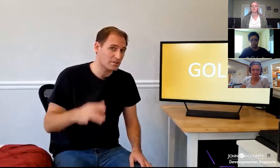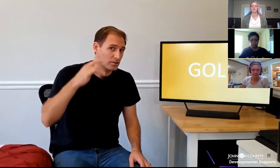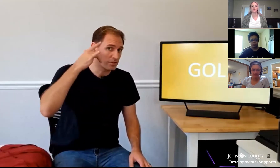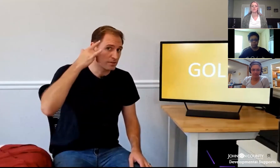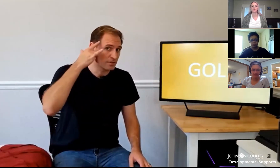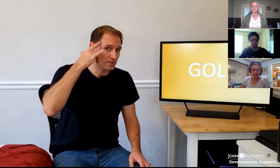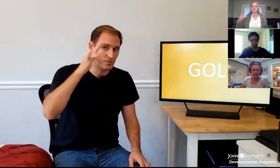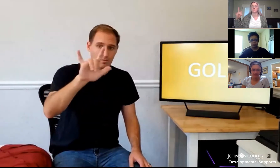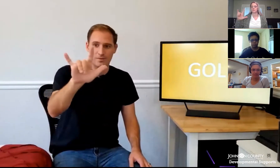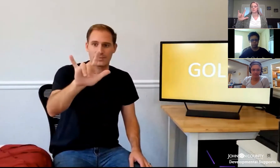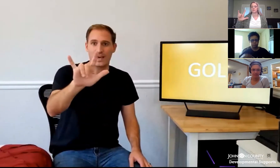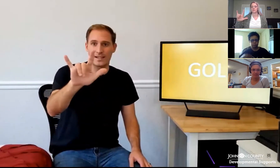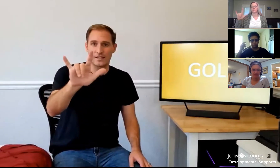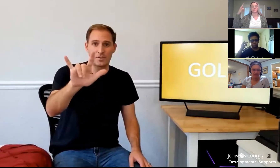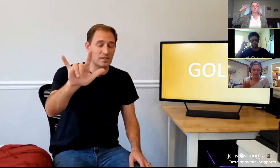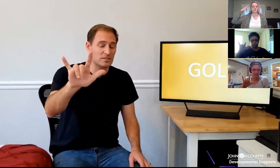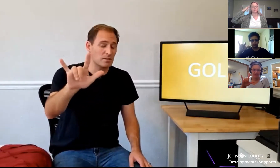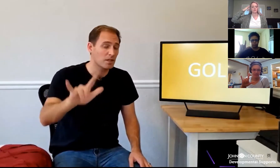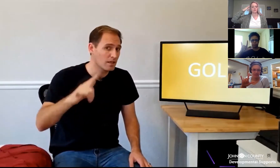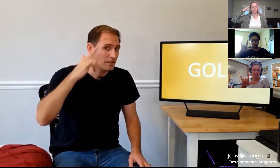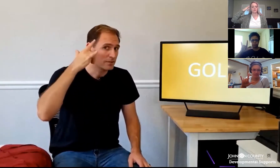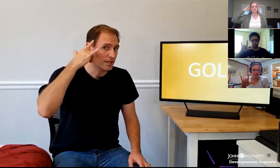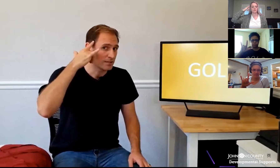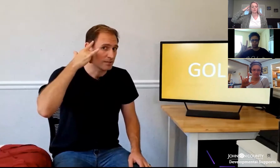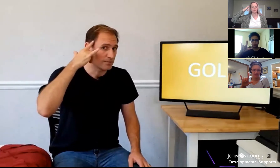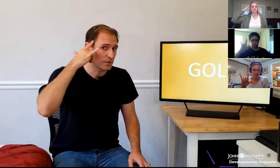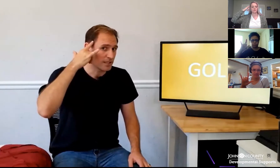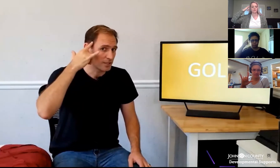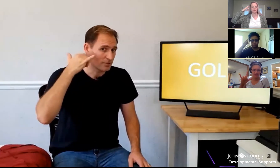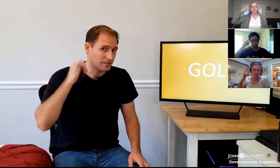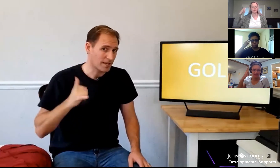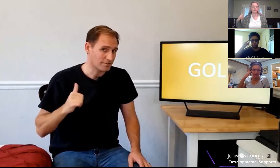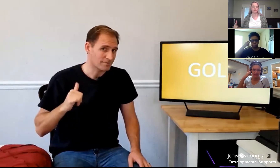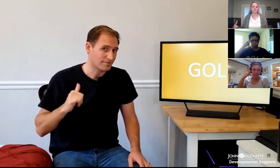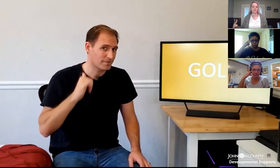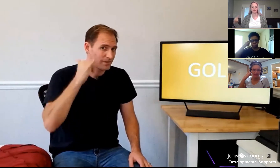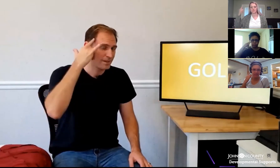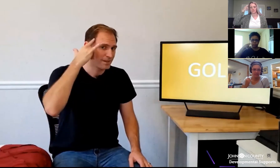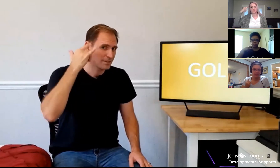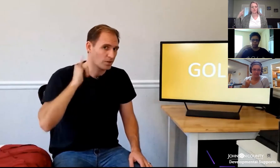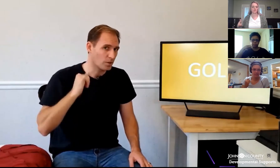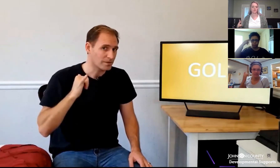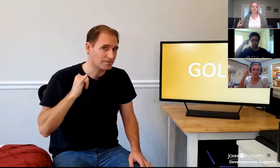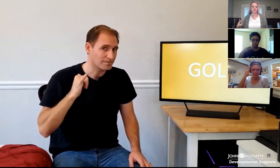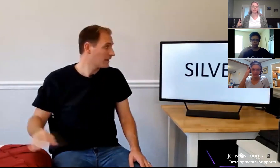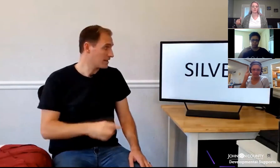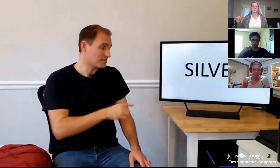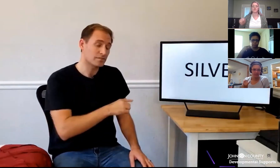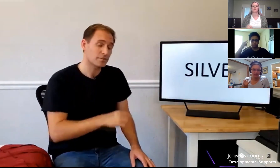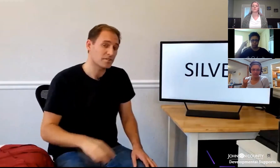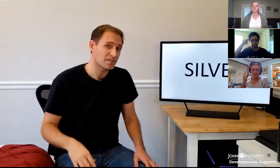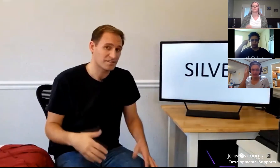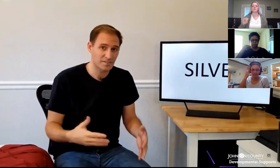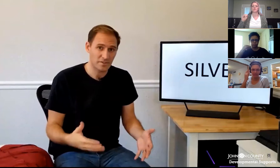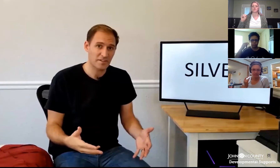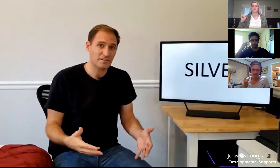gold. So you'll do the I love you handshake. You take it to your forehead, and you go down, gold. And